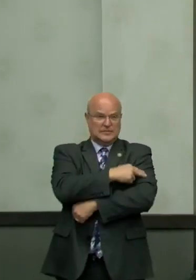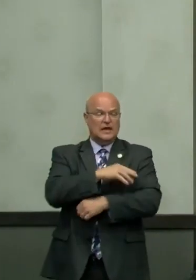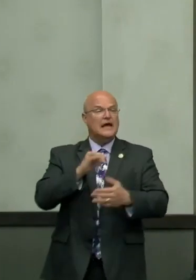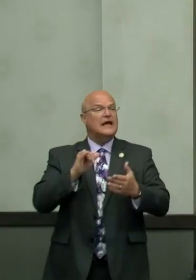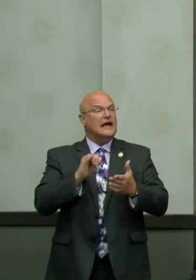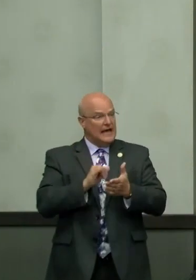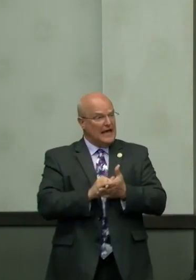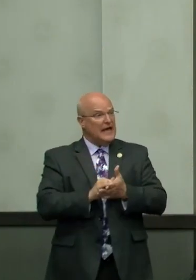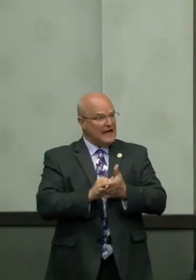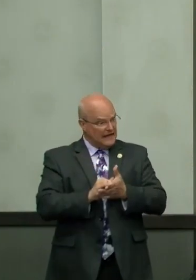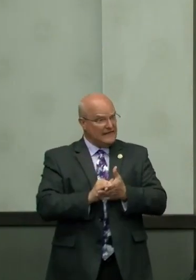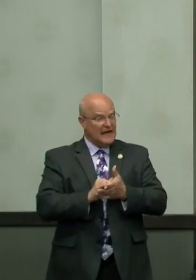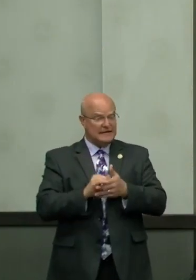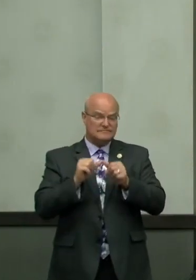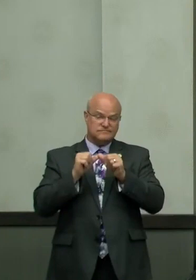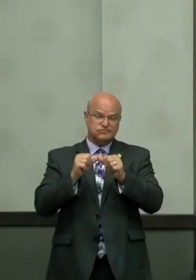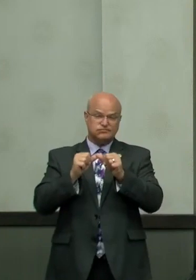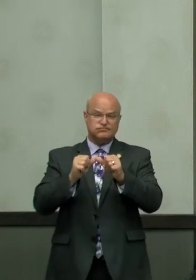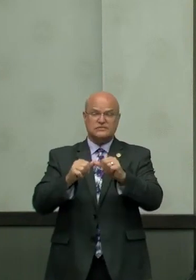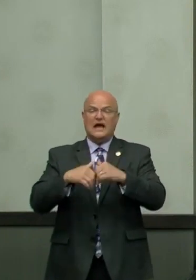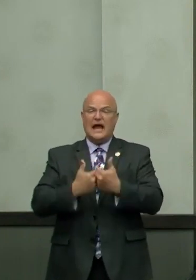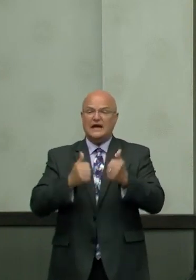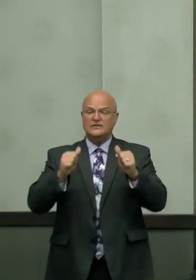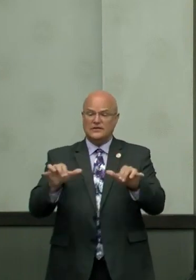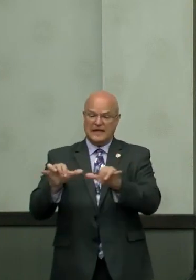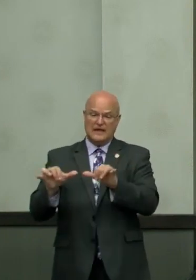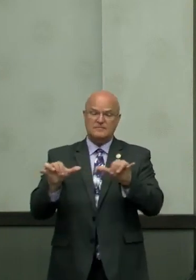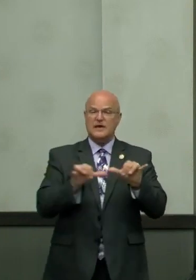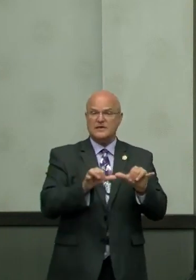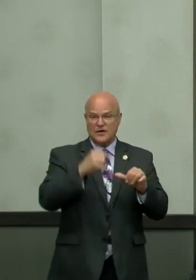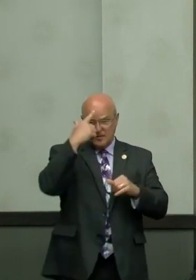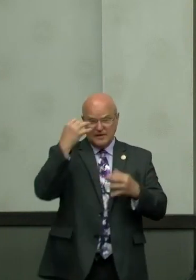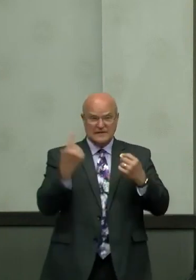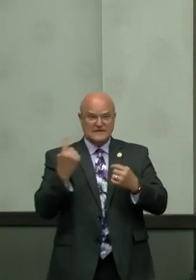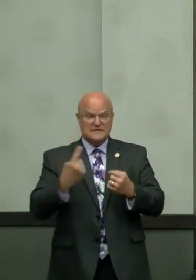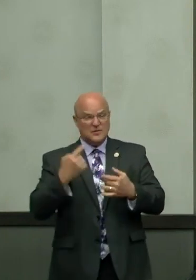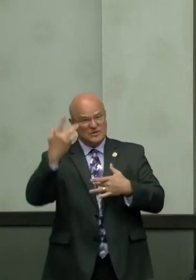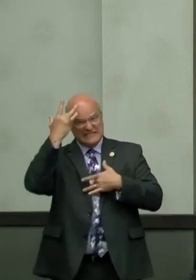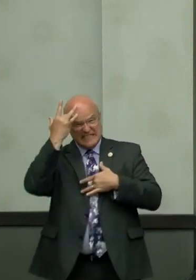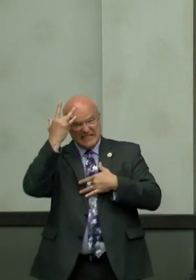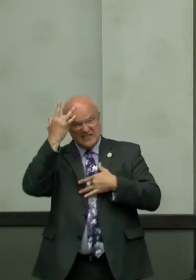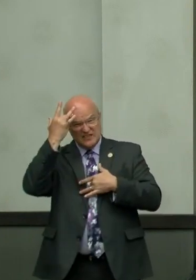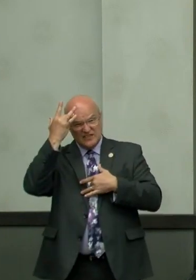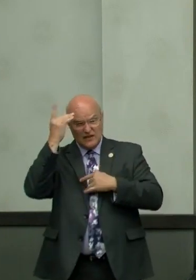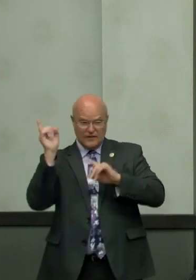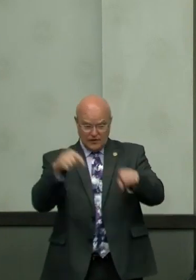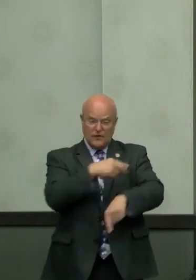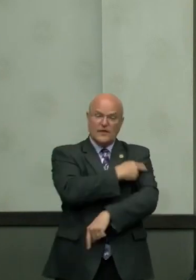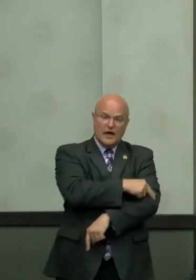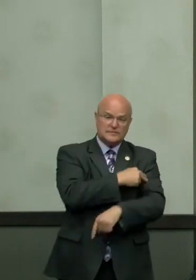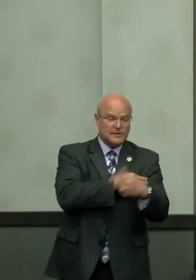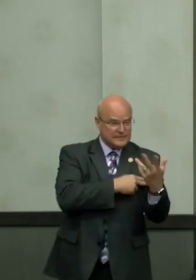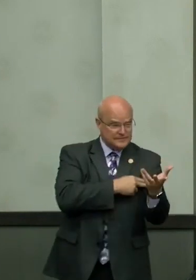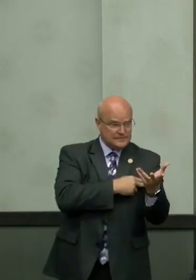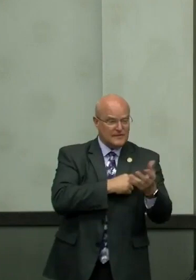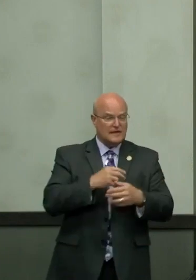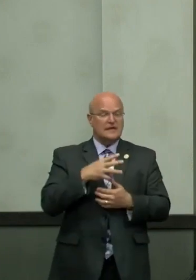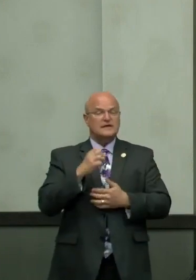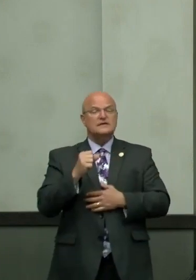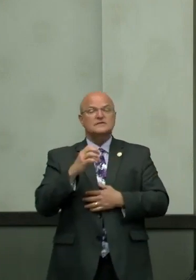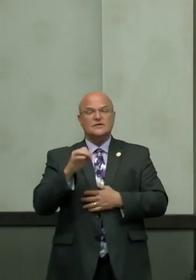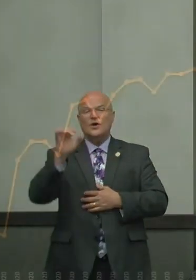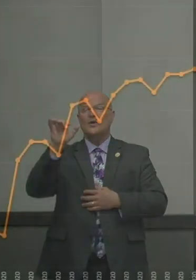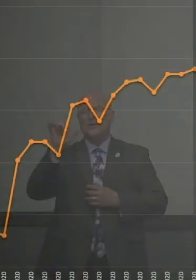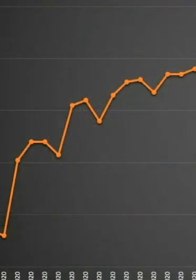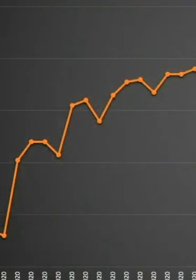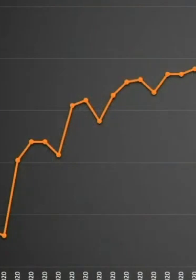something that is fairly consistent in how you can measure it, because if someone is ill, they go to the hospital. And